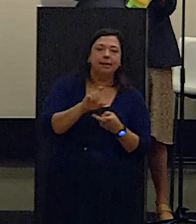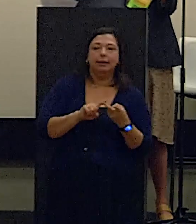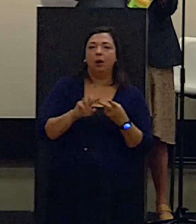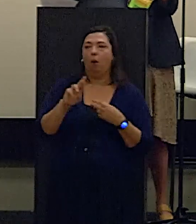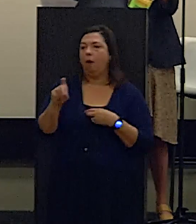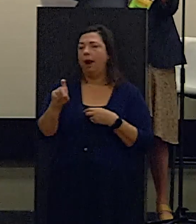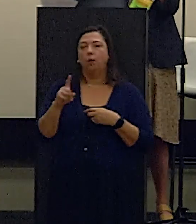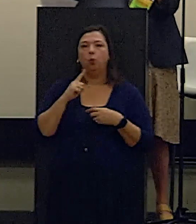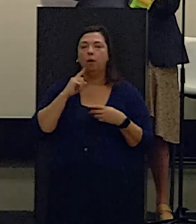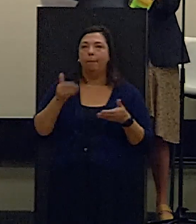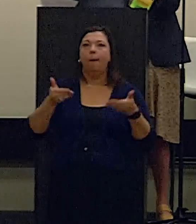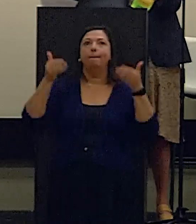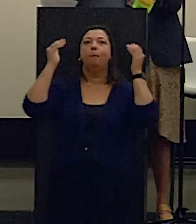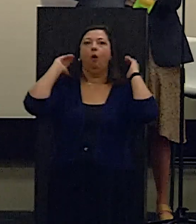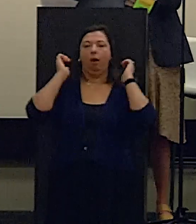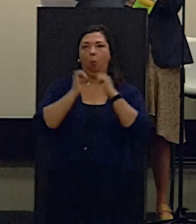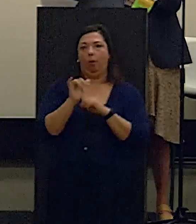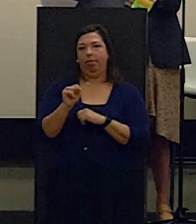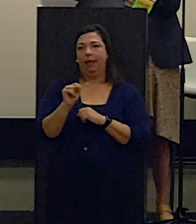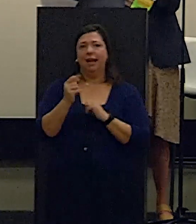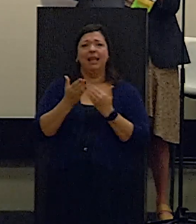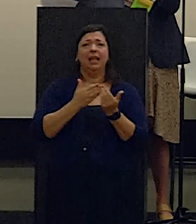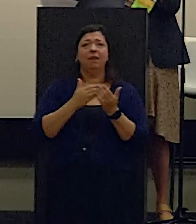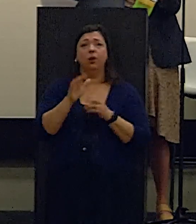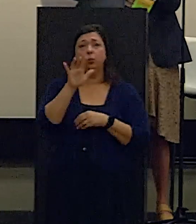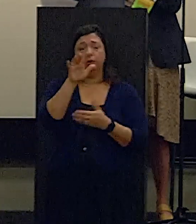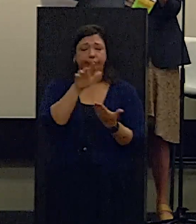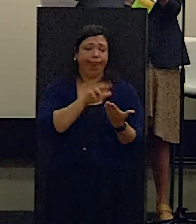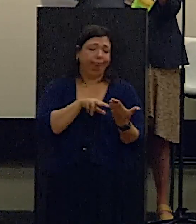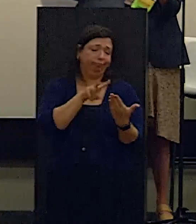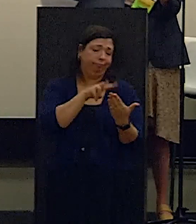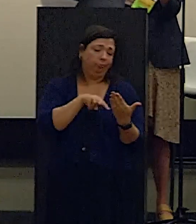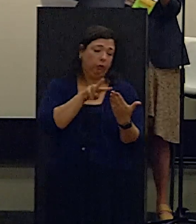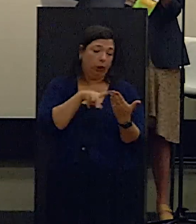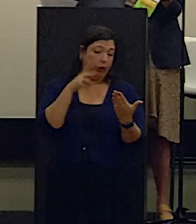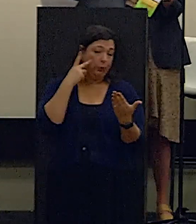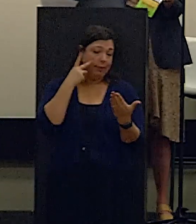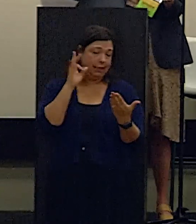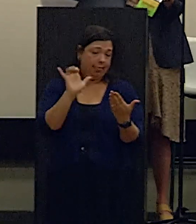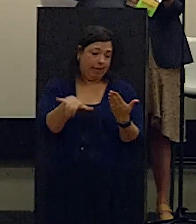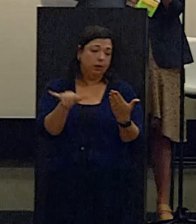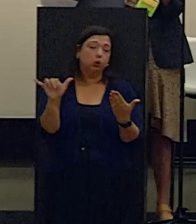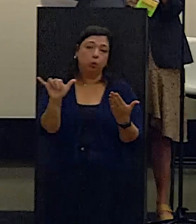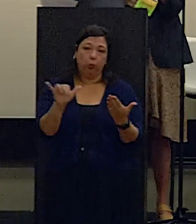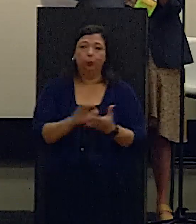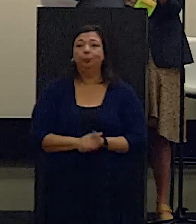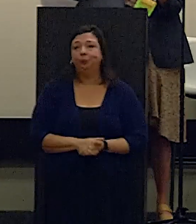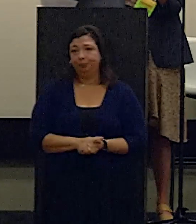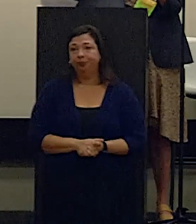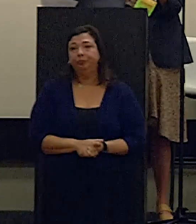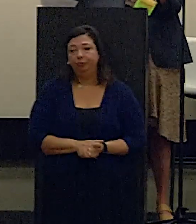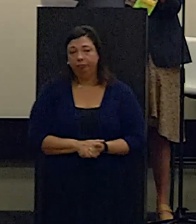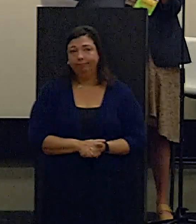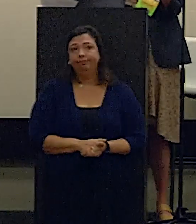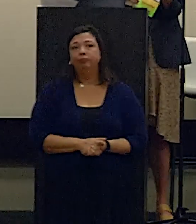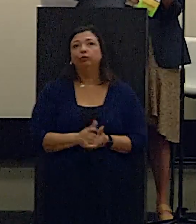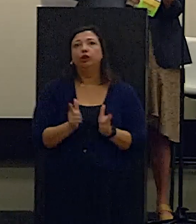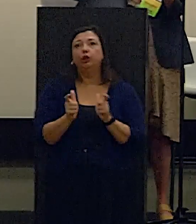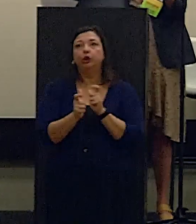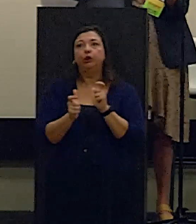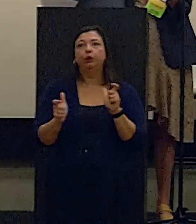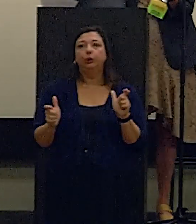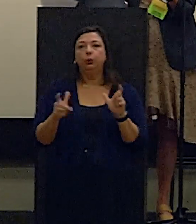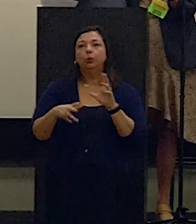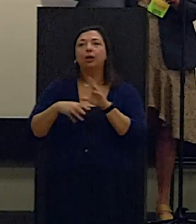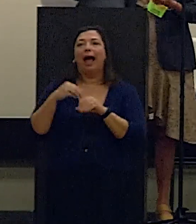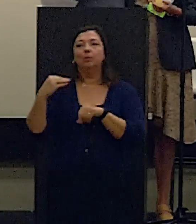you. We're bombarded with it. Even as we're scrolling on our phones, you're seeing it there too. So there's a huge